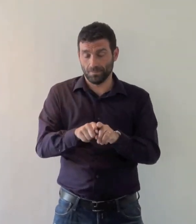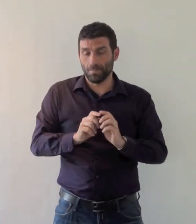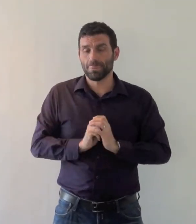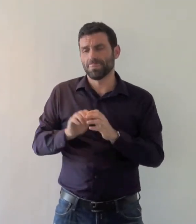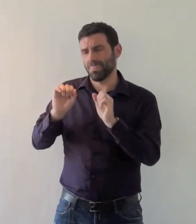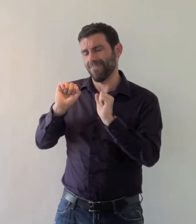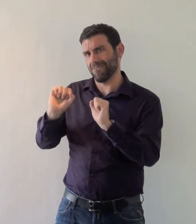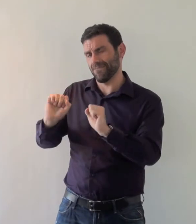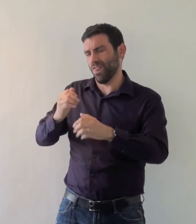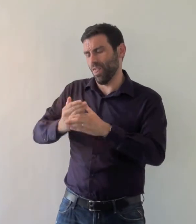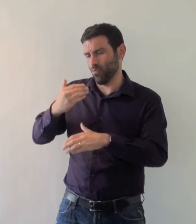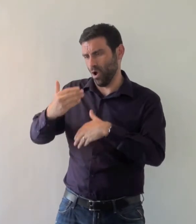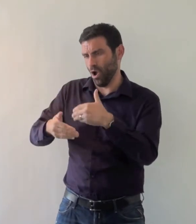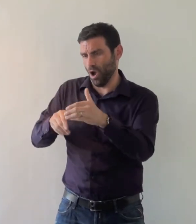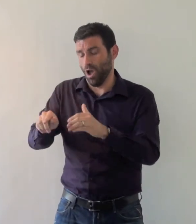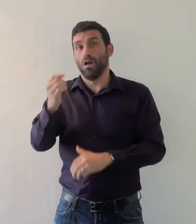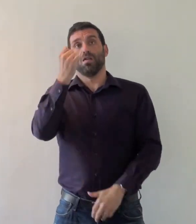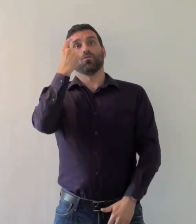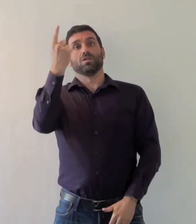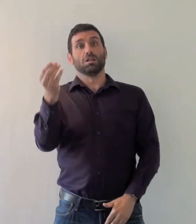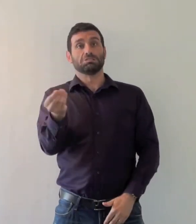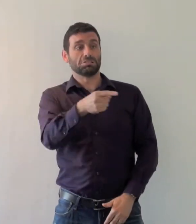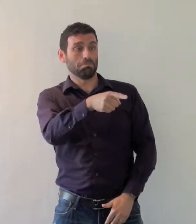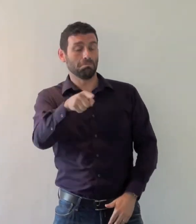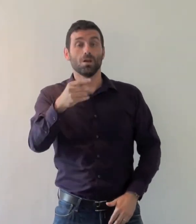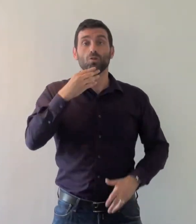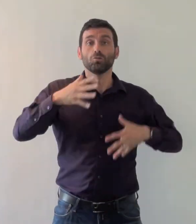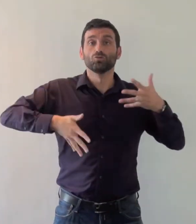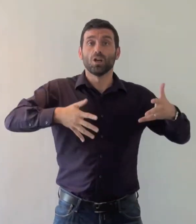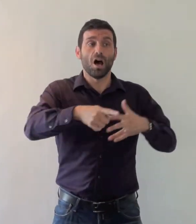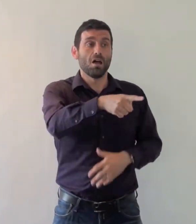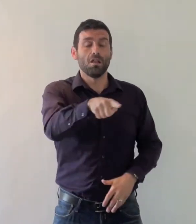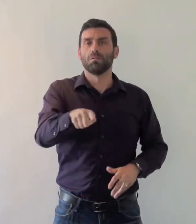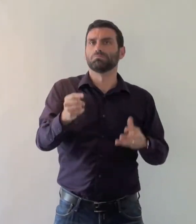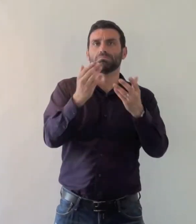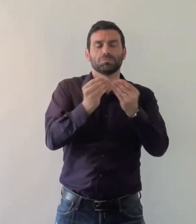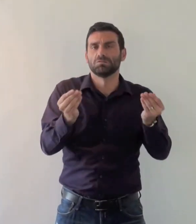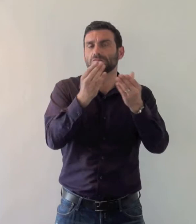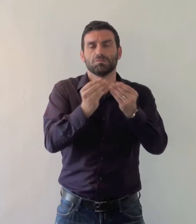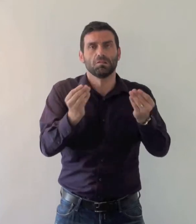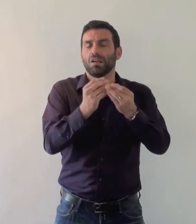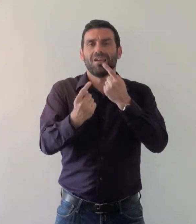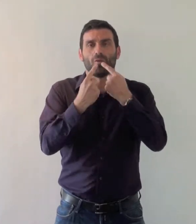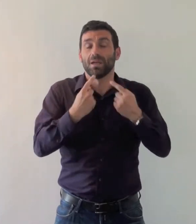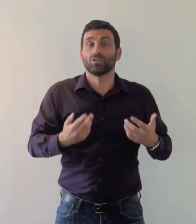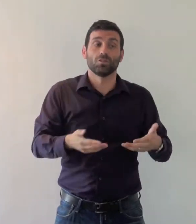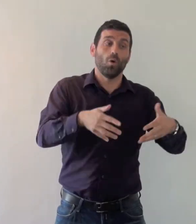impairments. As part of this work, Deaf Action realised that some people who use sign language seemed to be missing out on